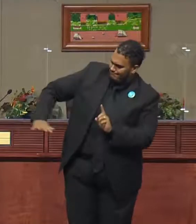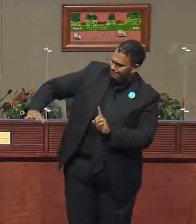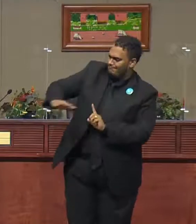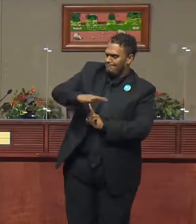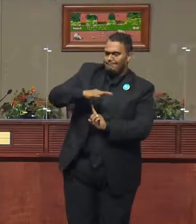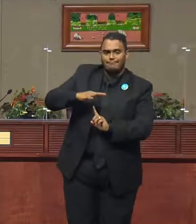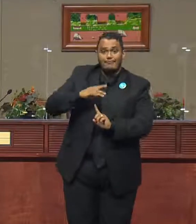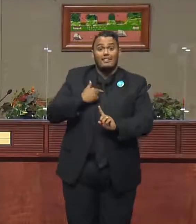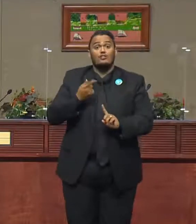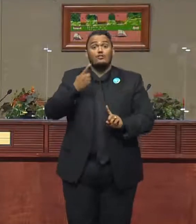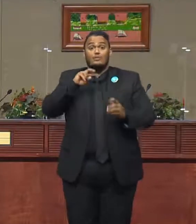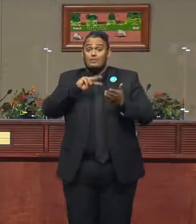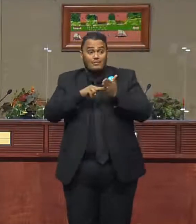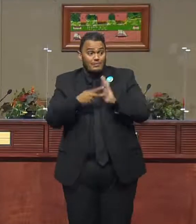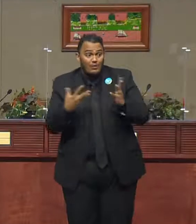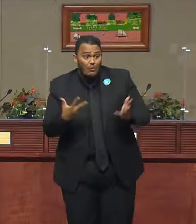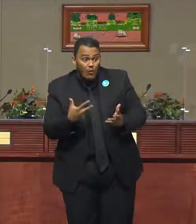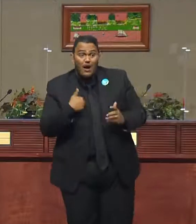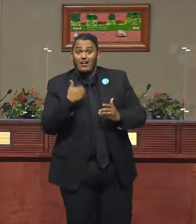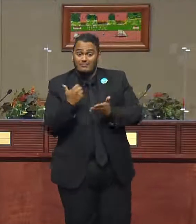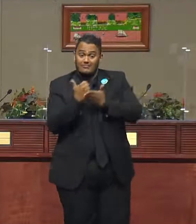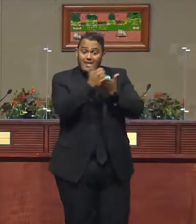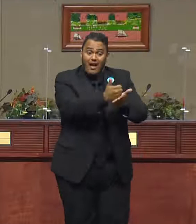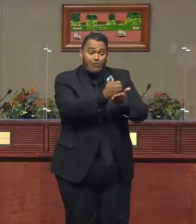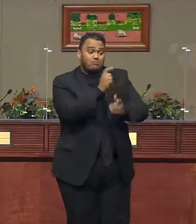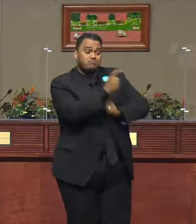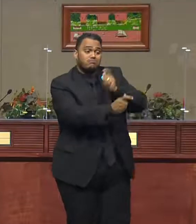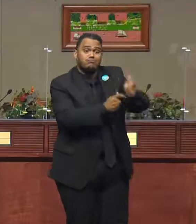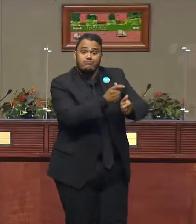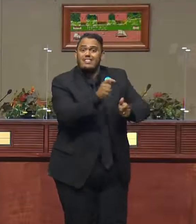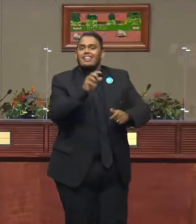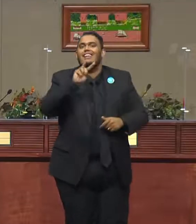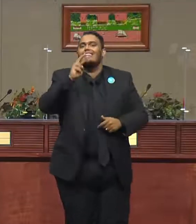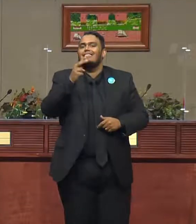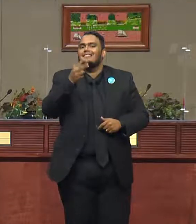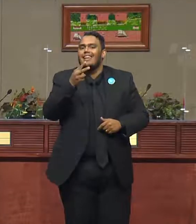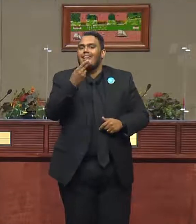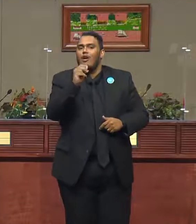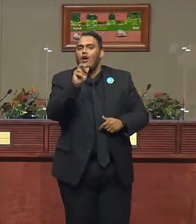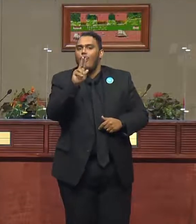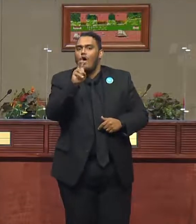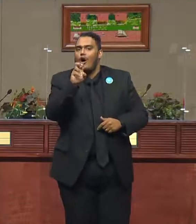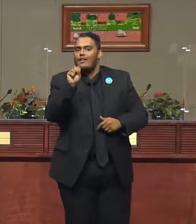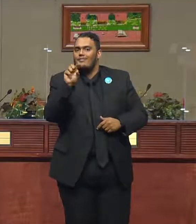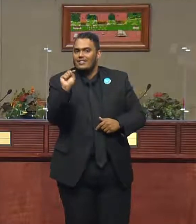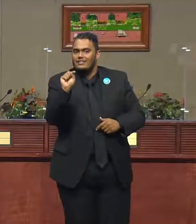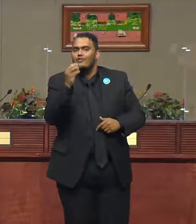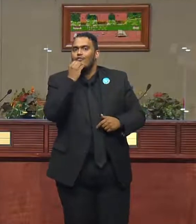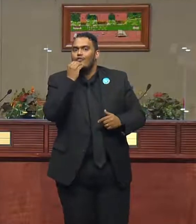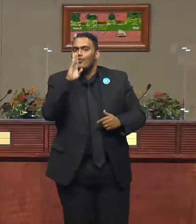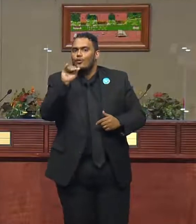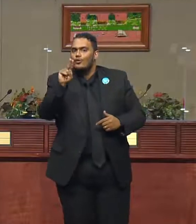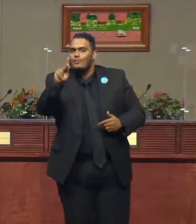Second Harvest Food Bank to fight hunger, donating blood through One Blood to help save lives, and